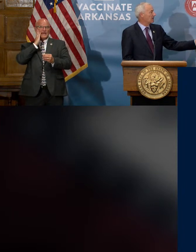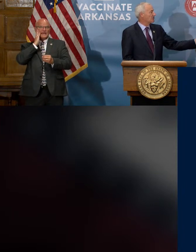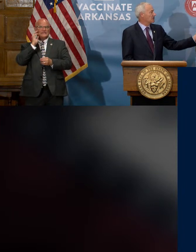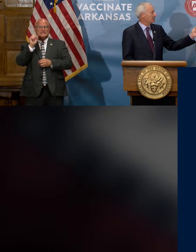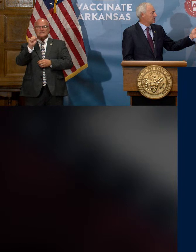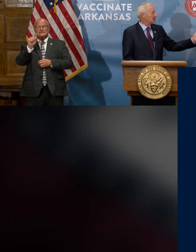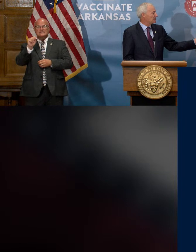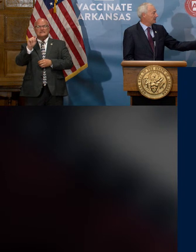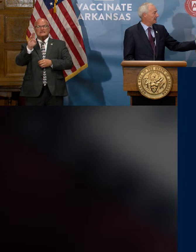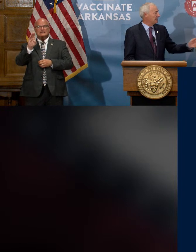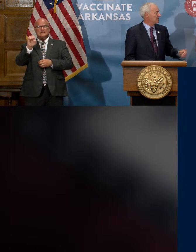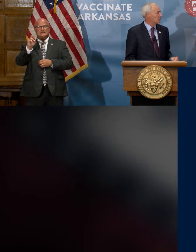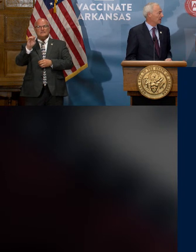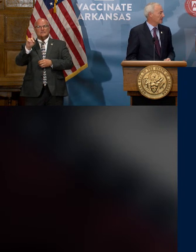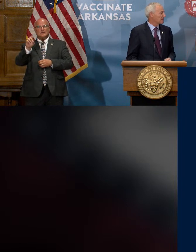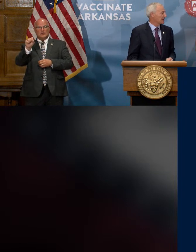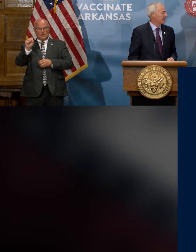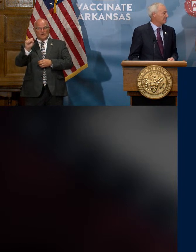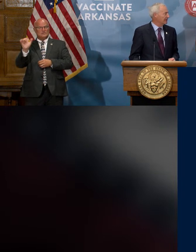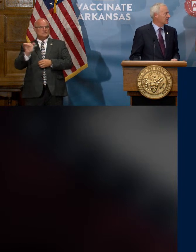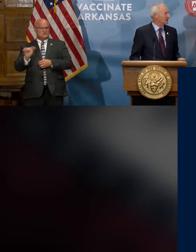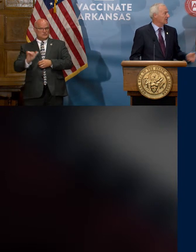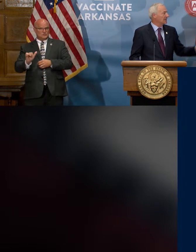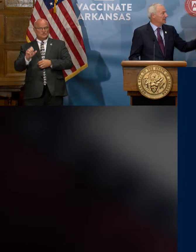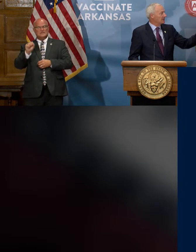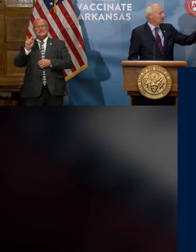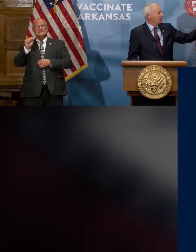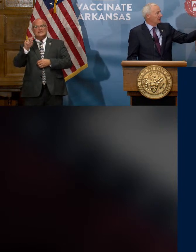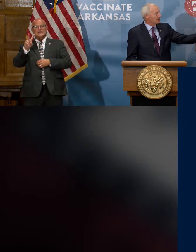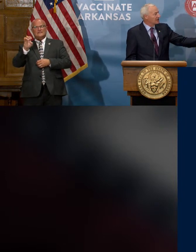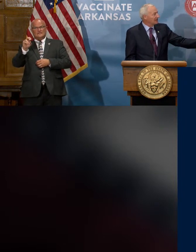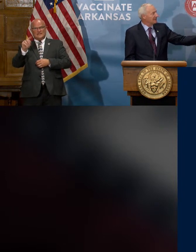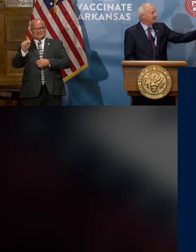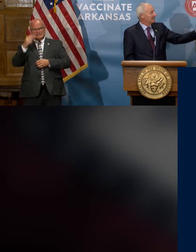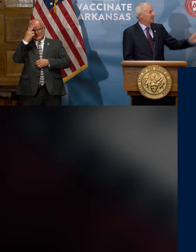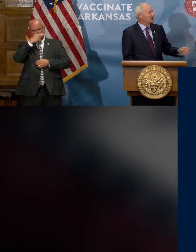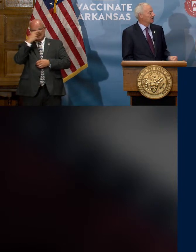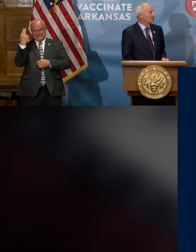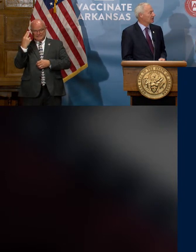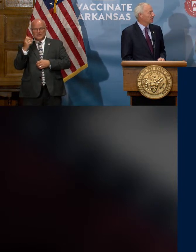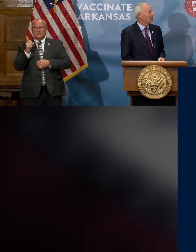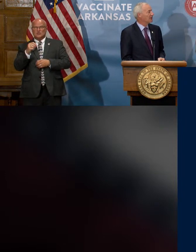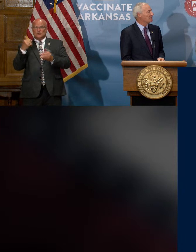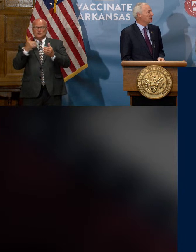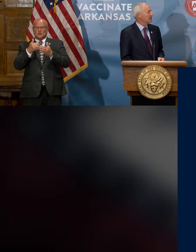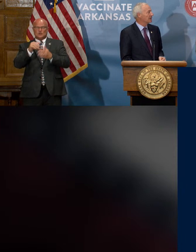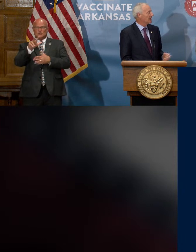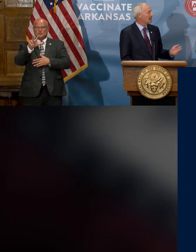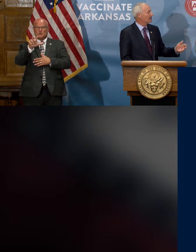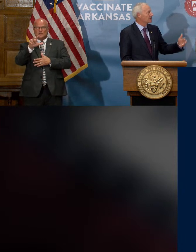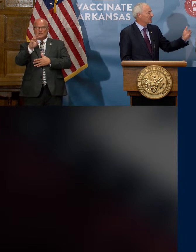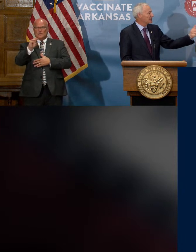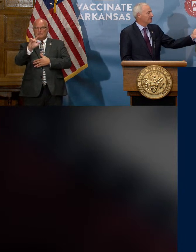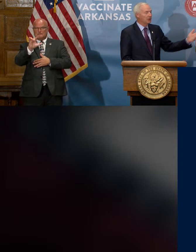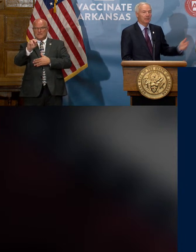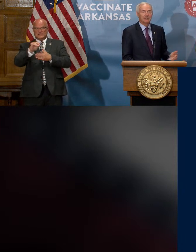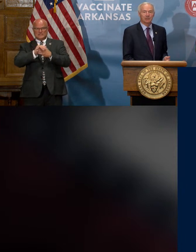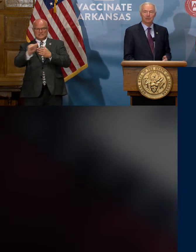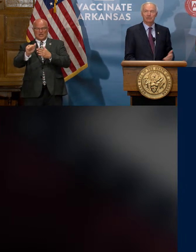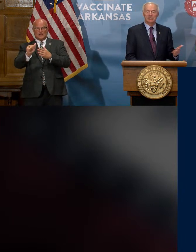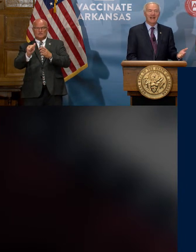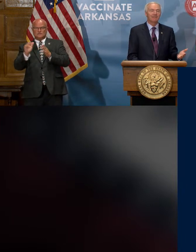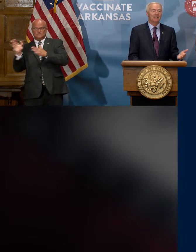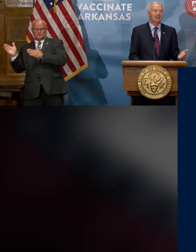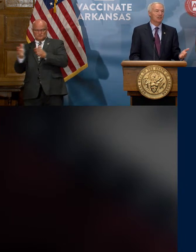St. Bernard's is participating, as well as St. Vincent. So you can see it's close to $300 million that's